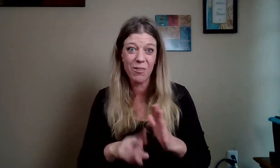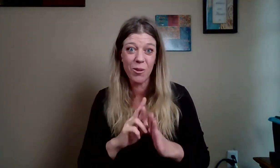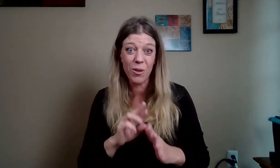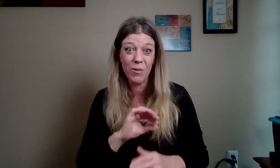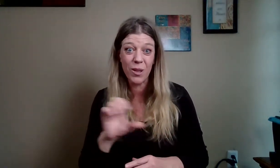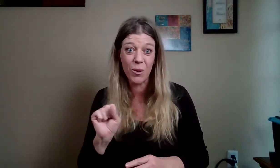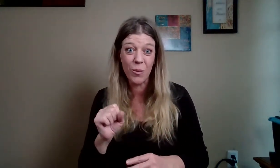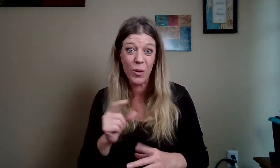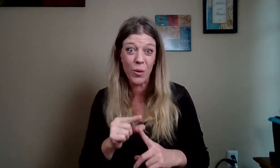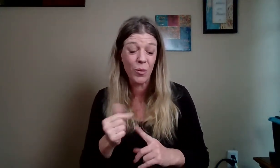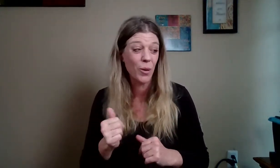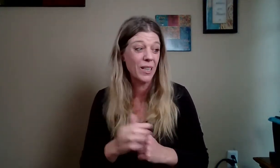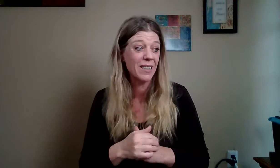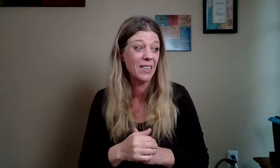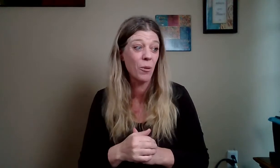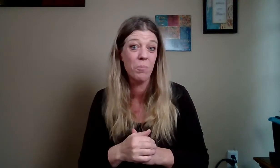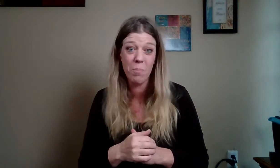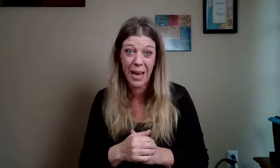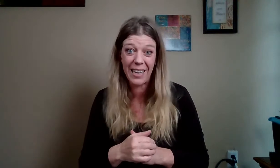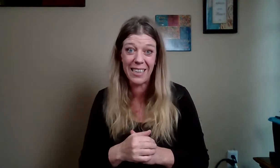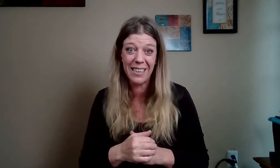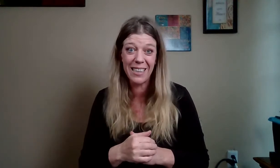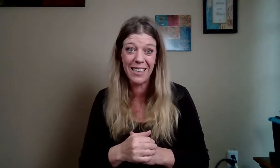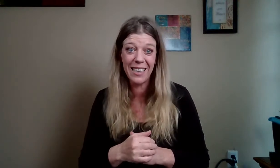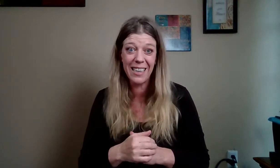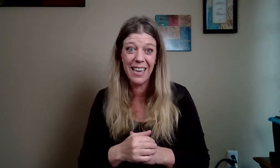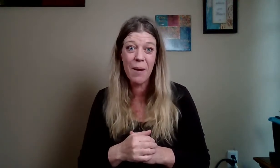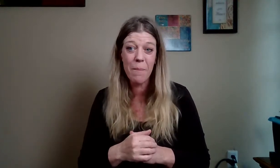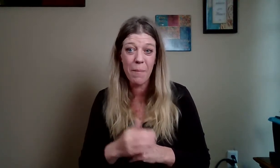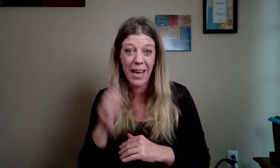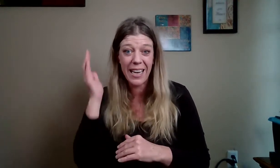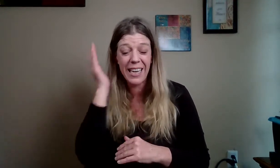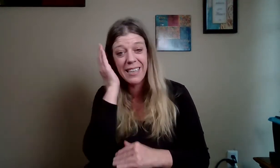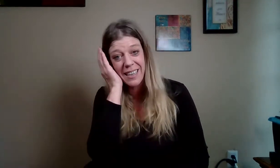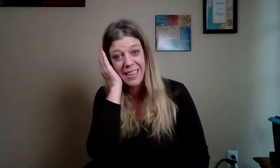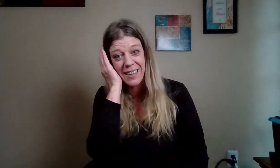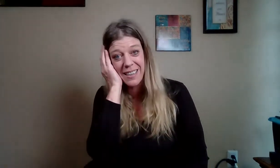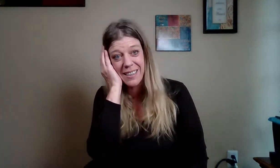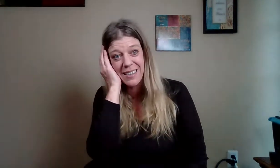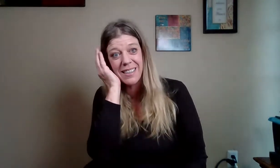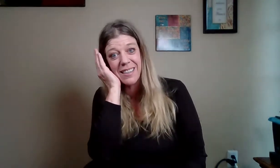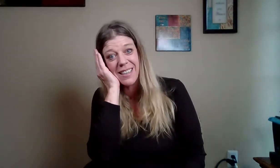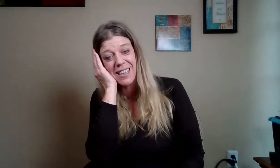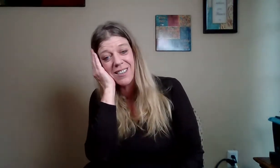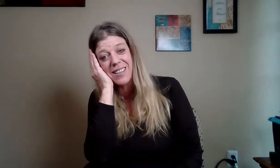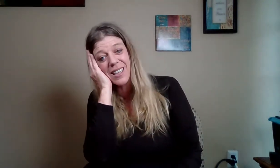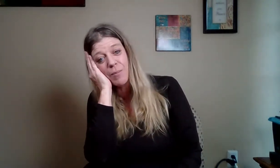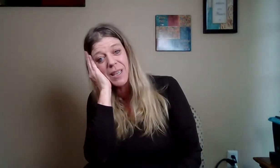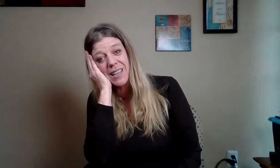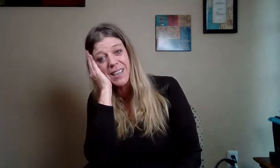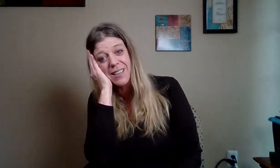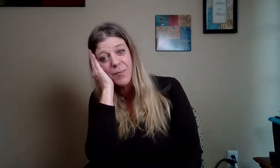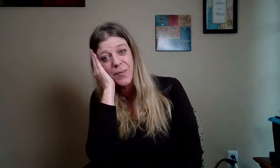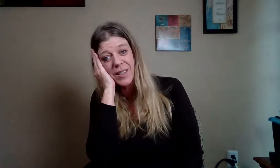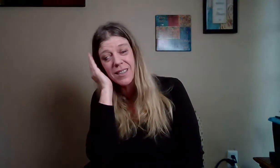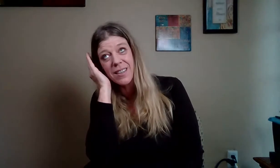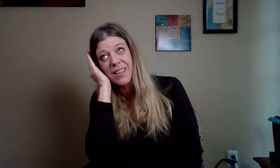then we'll review those words. So, bed. Bed is like this, just like you're sleeping in it. It's like